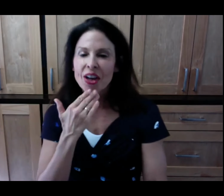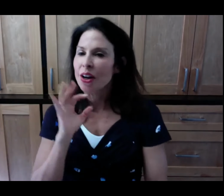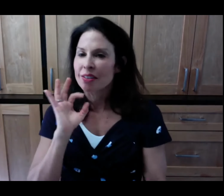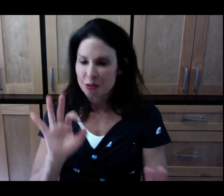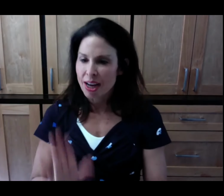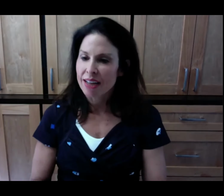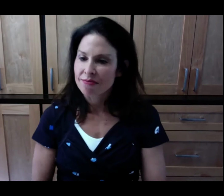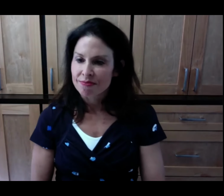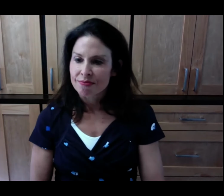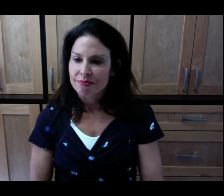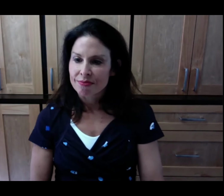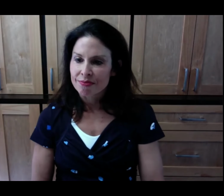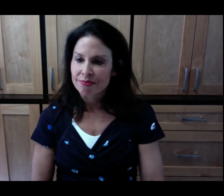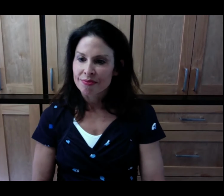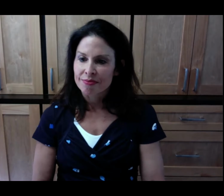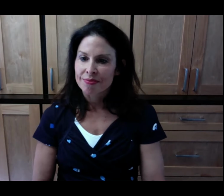Ah, great.